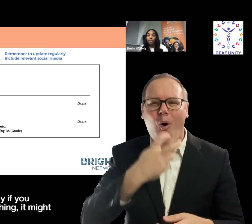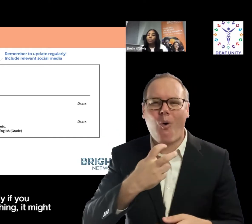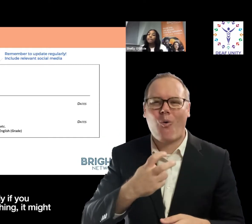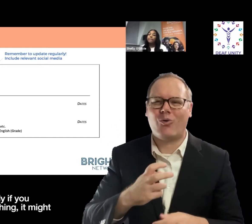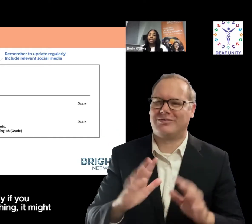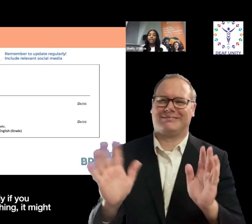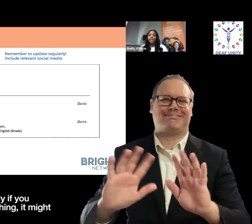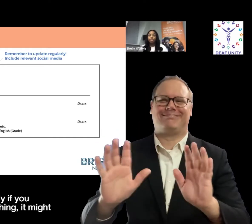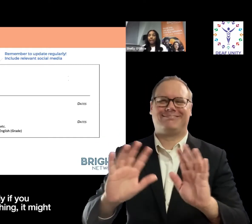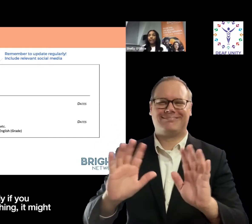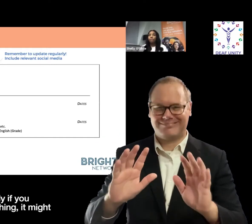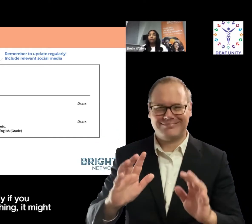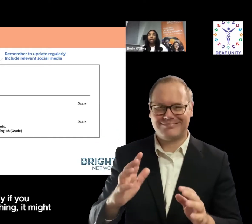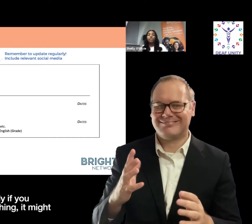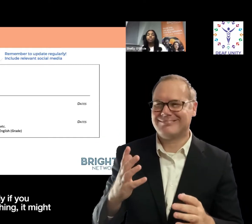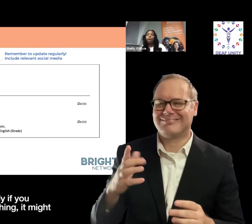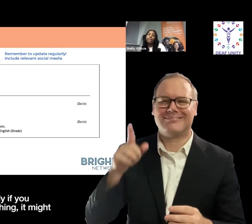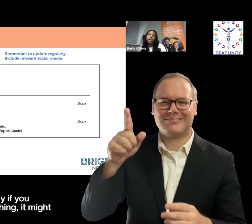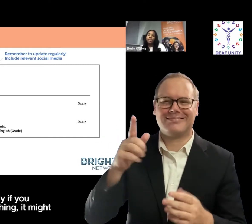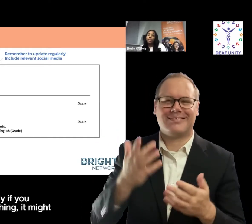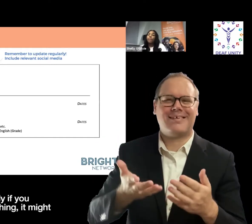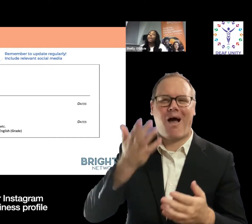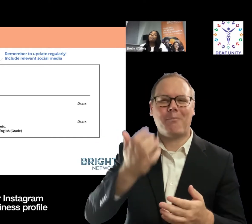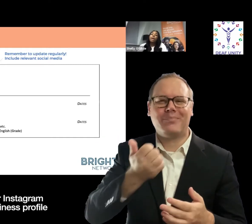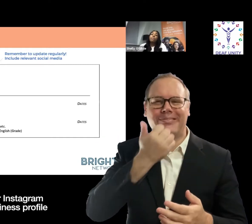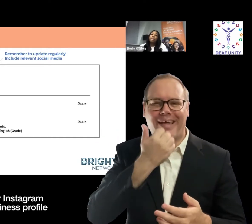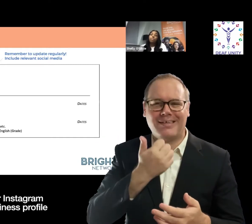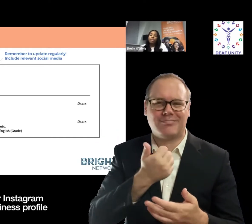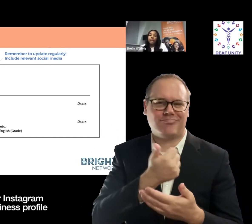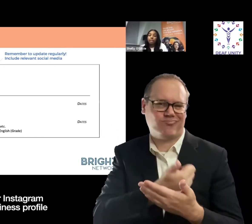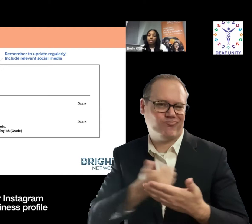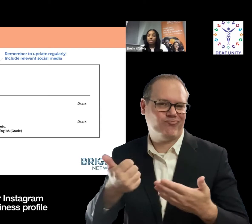some instances, particularly if you want to go into marketing or something, it